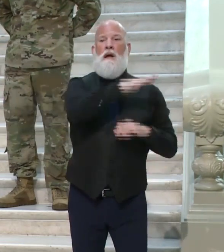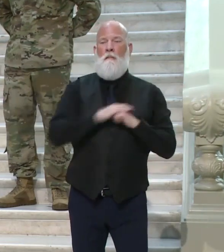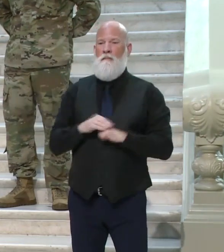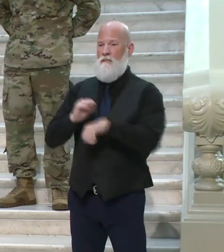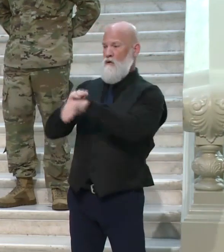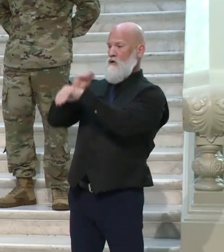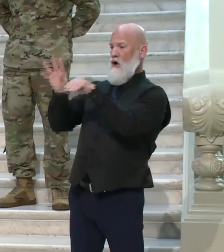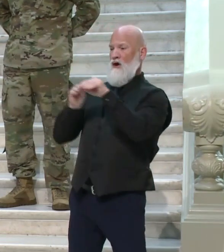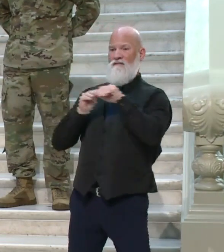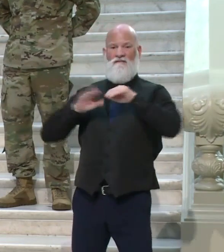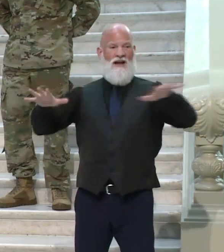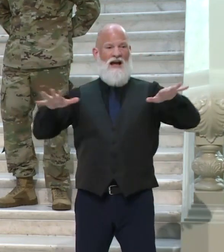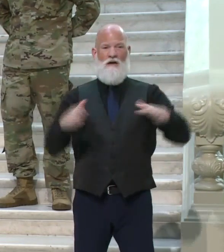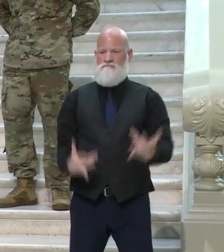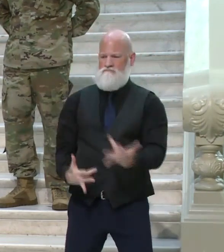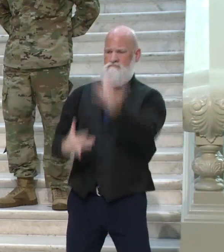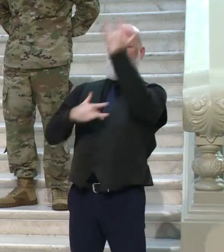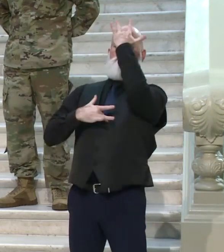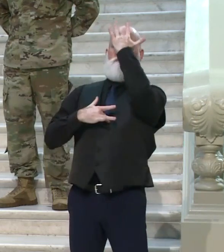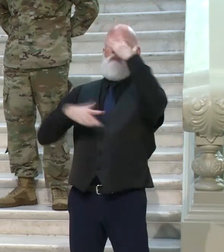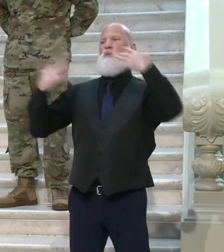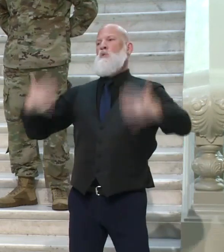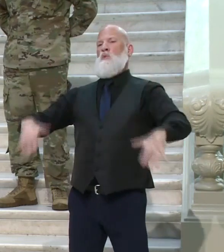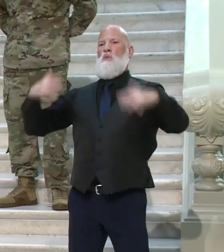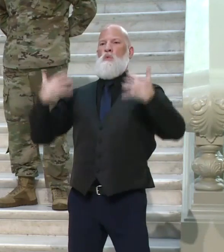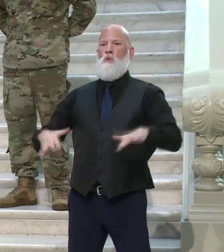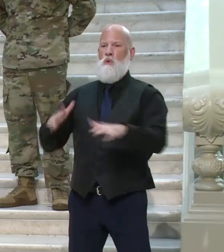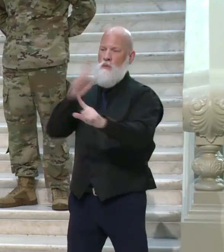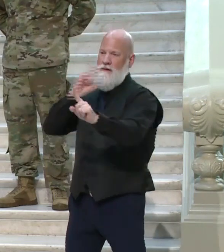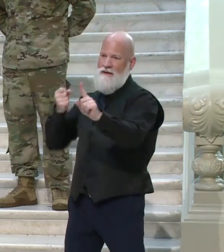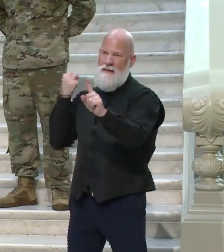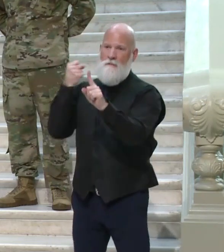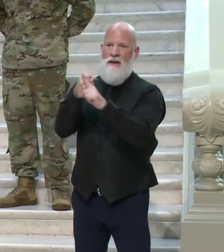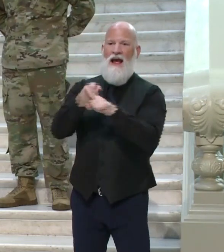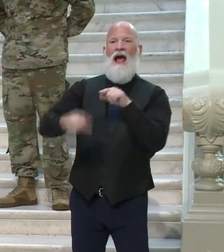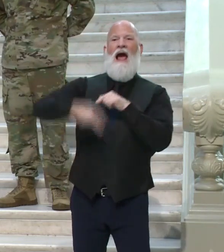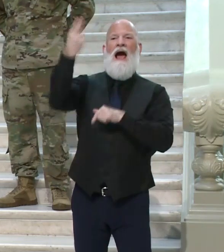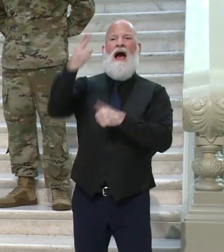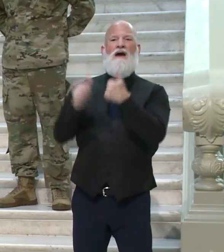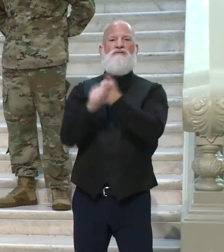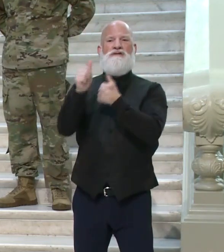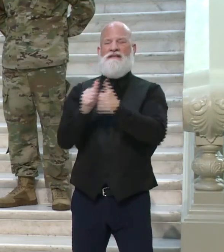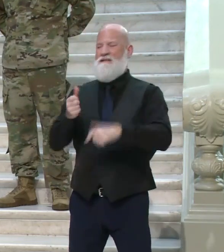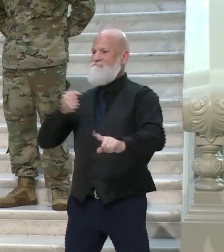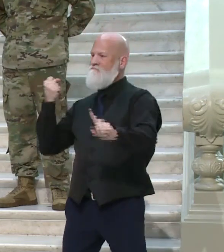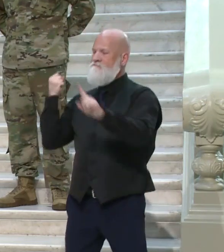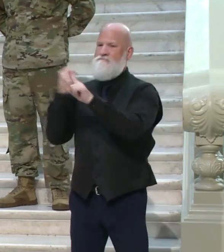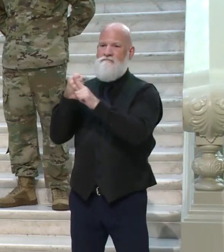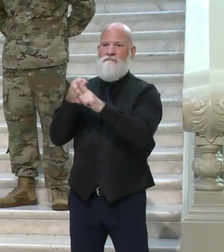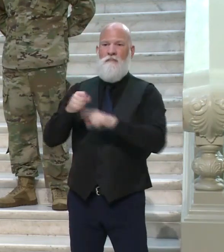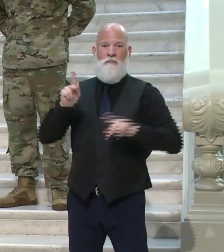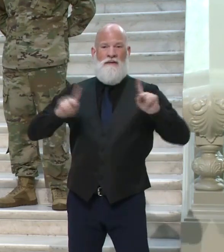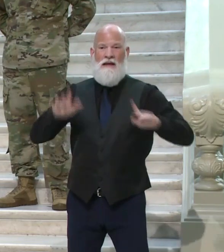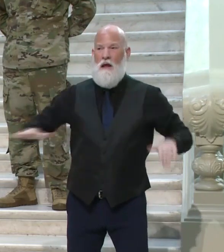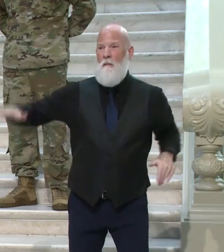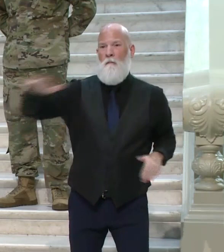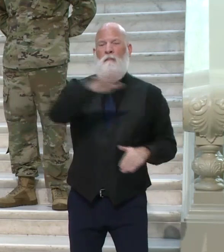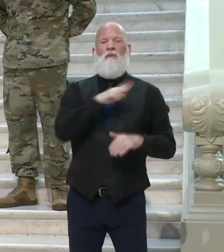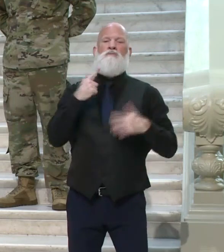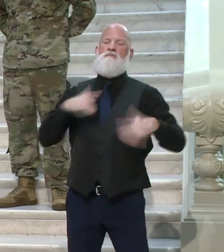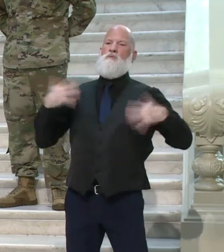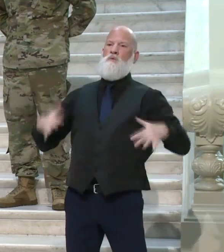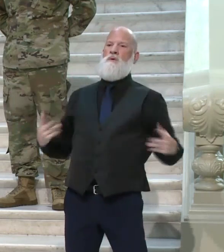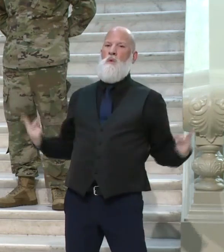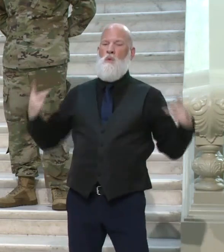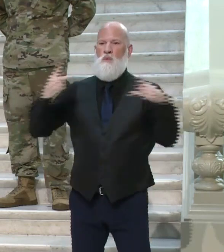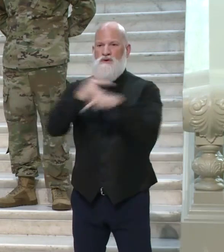wicked effect on these individuals, and we got to continue to raise awareness and take care of those folks and continue